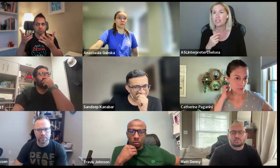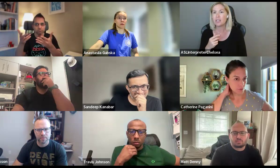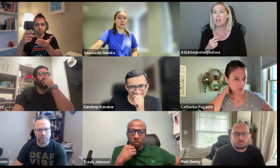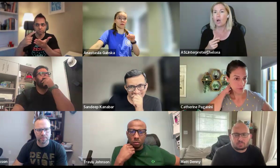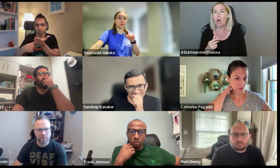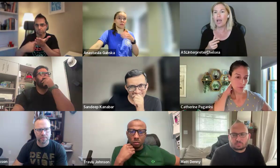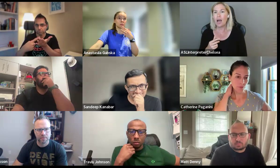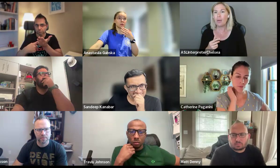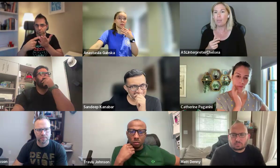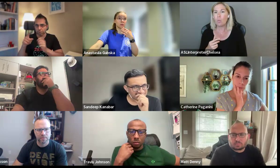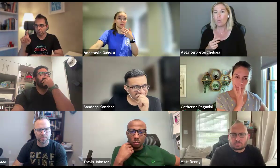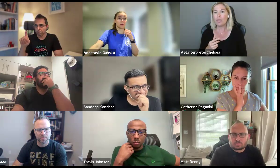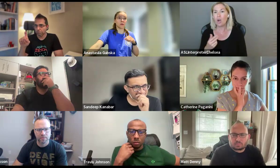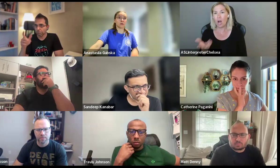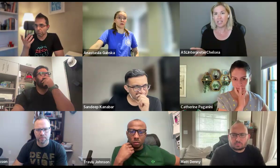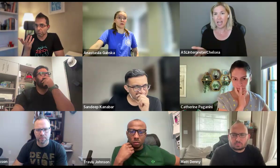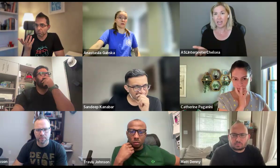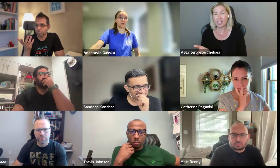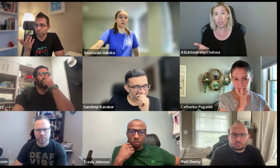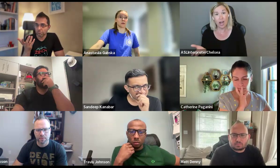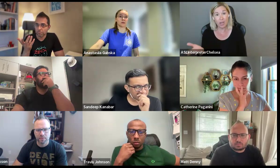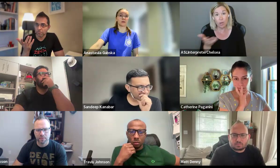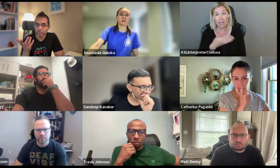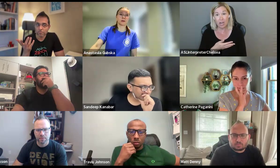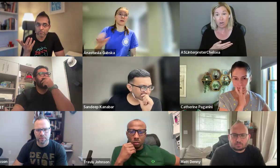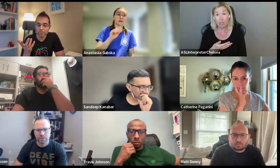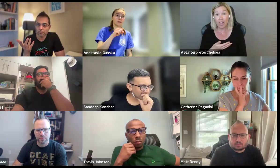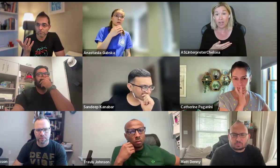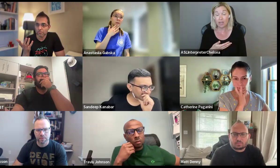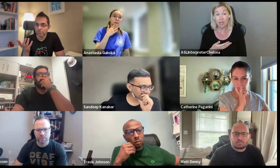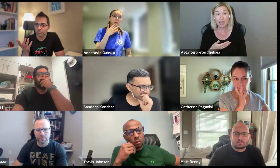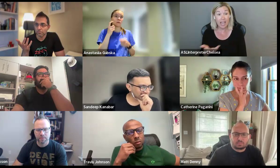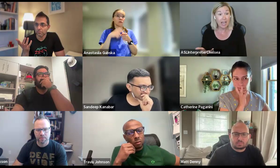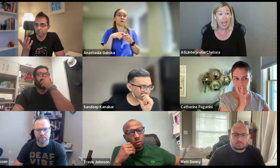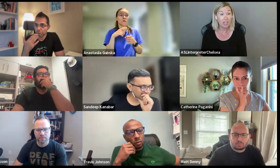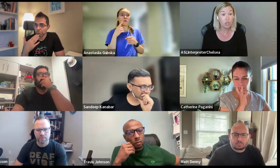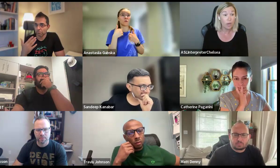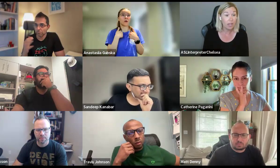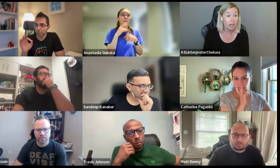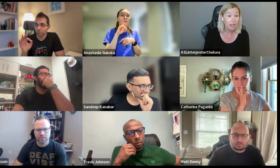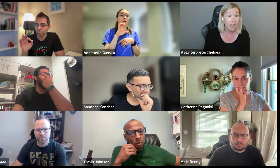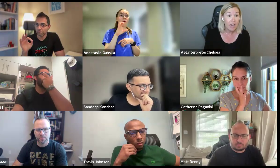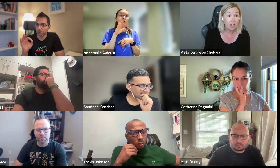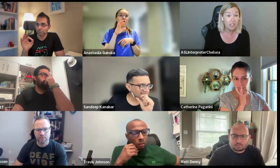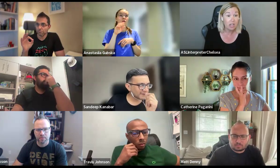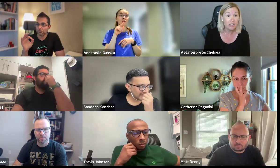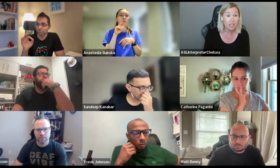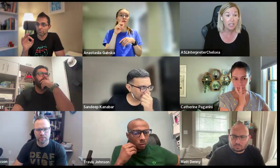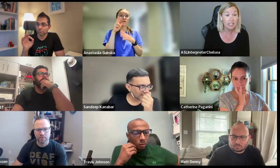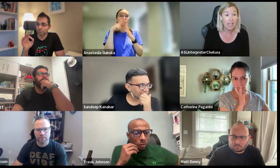accommodations with content, is there anyone here that can add to it? And Anastasia is